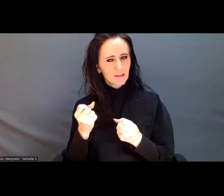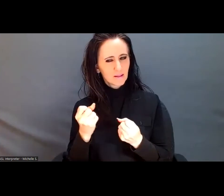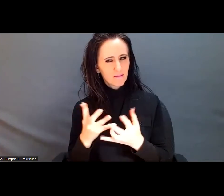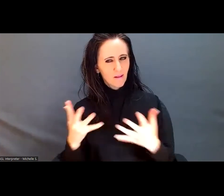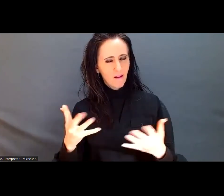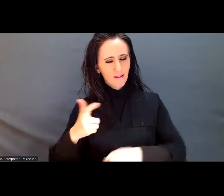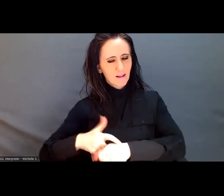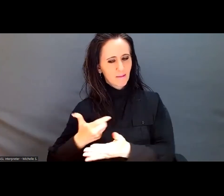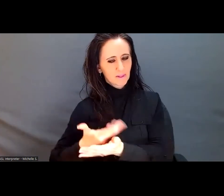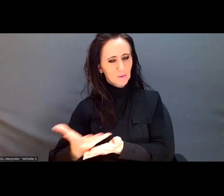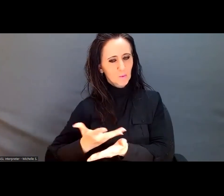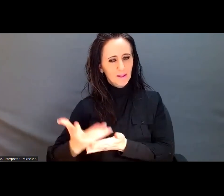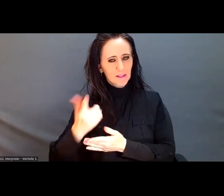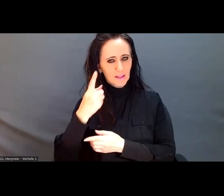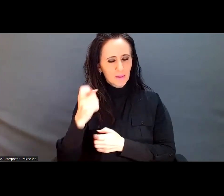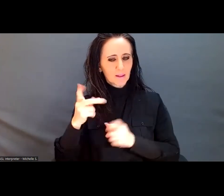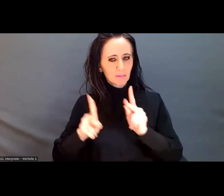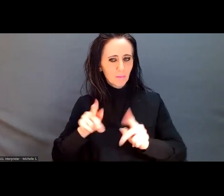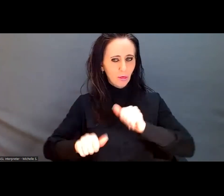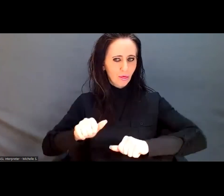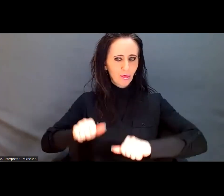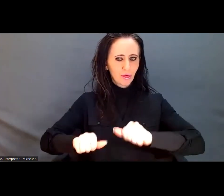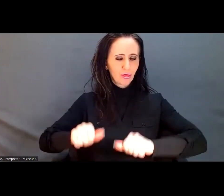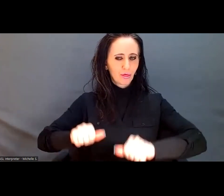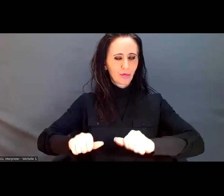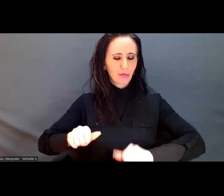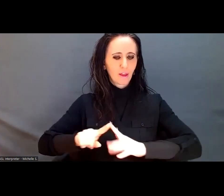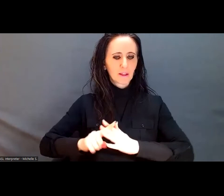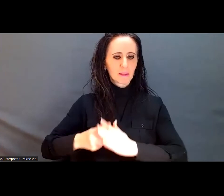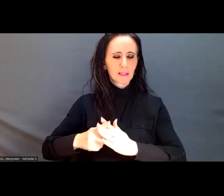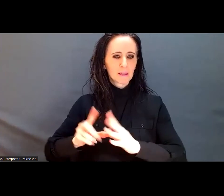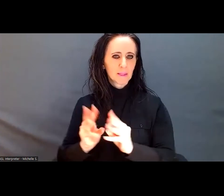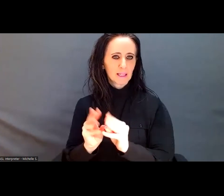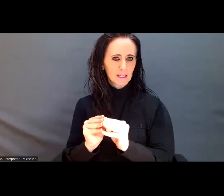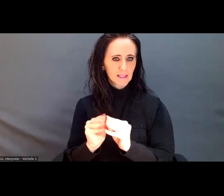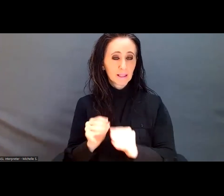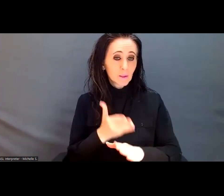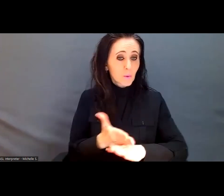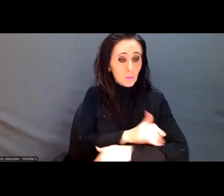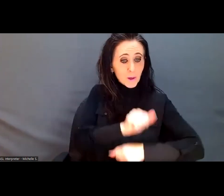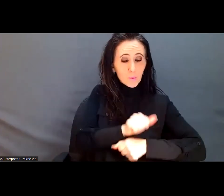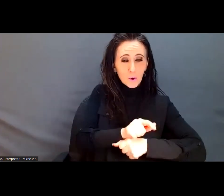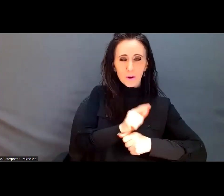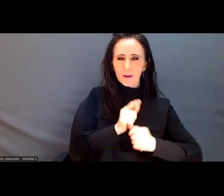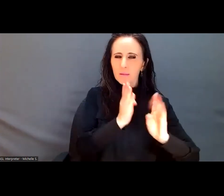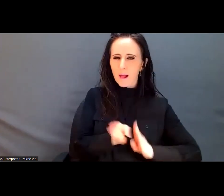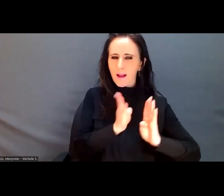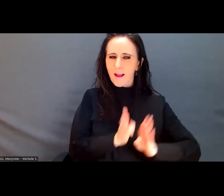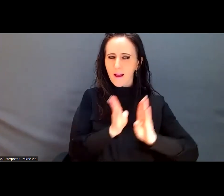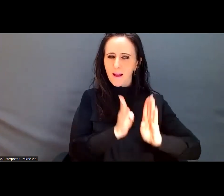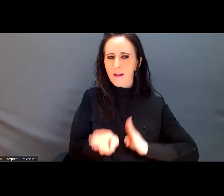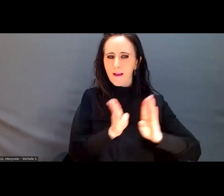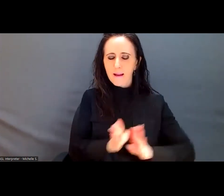You start on time. In the pre-work, you'll take care of all the details so you can start right on time. And part of that will